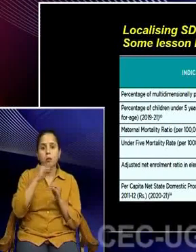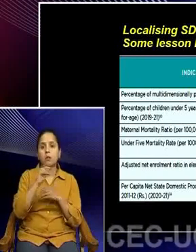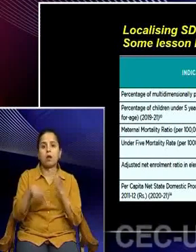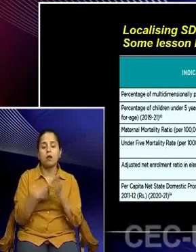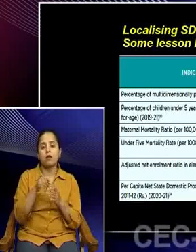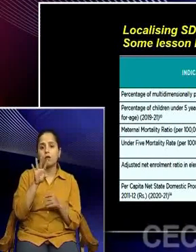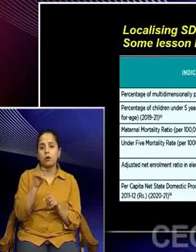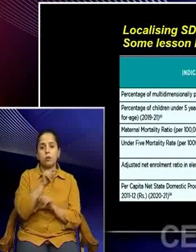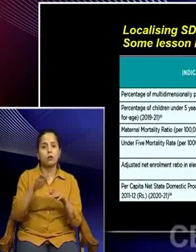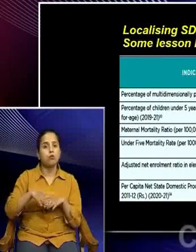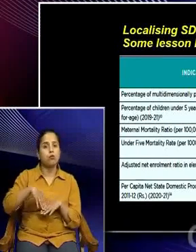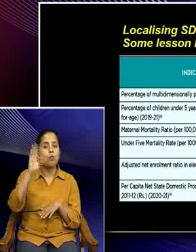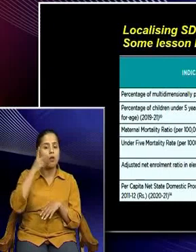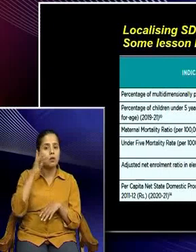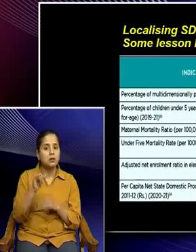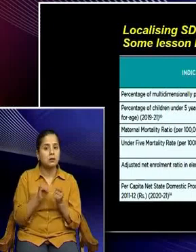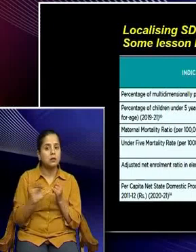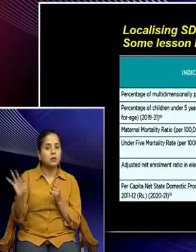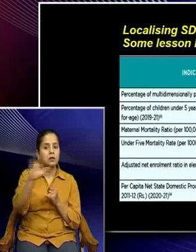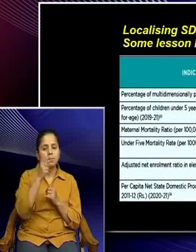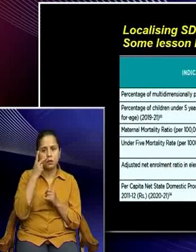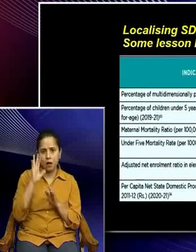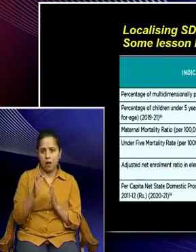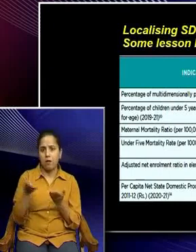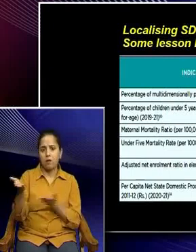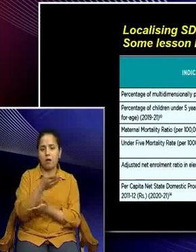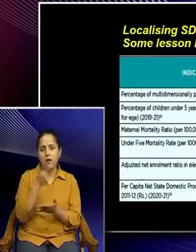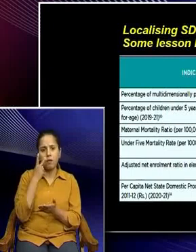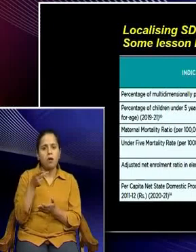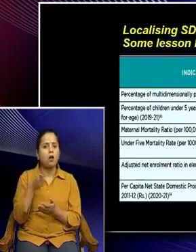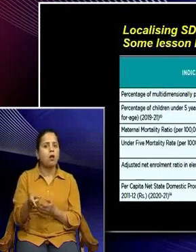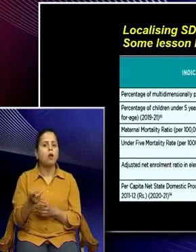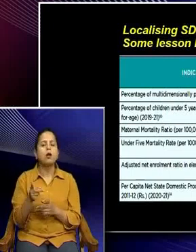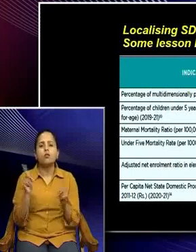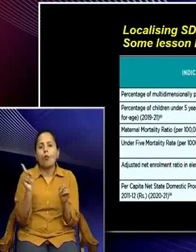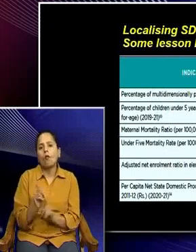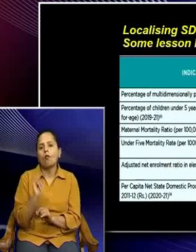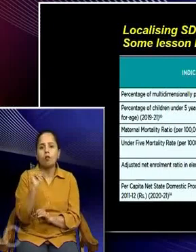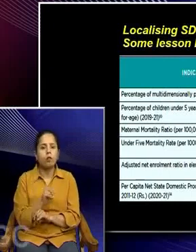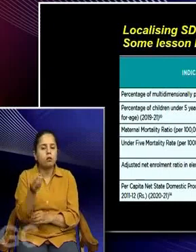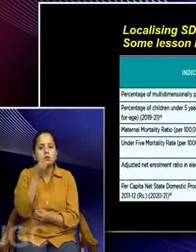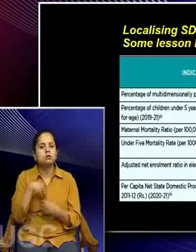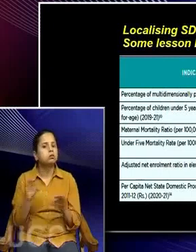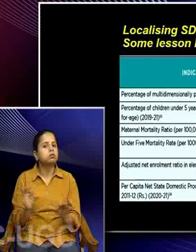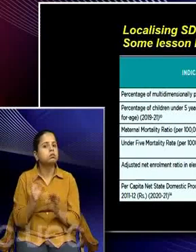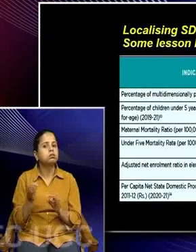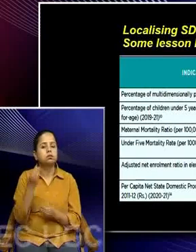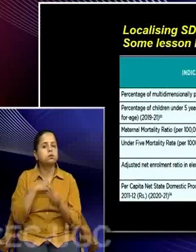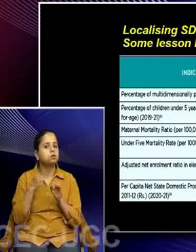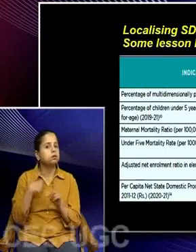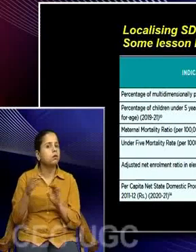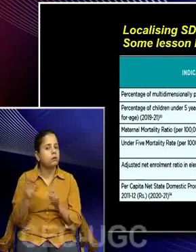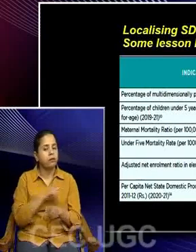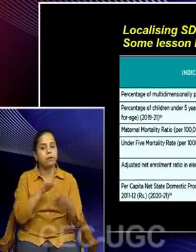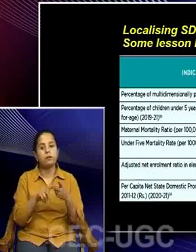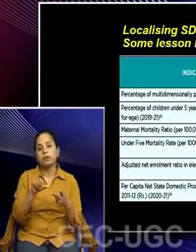than 40% children in the states were observed or found to be under or malnourished. On the other hand, if you look at the state